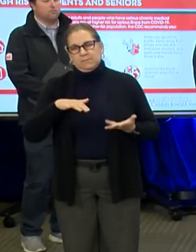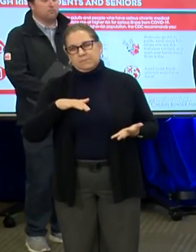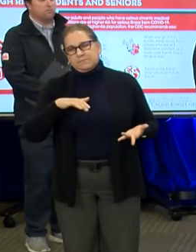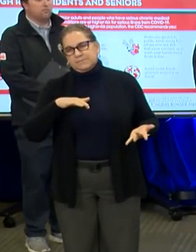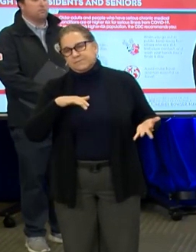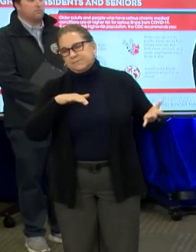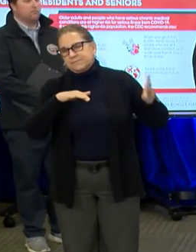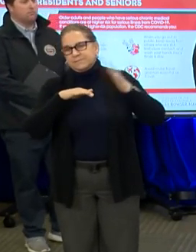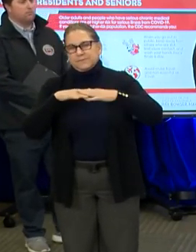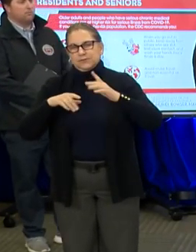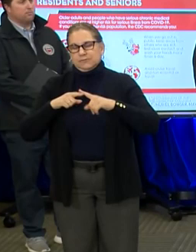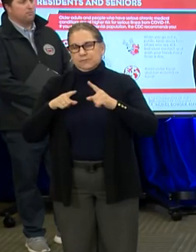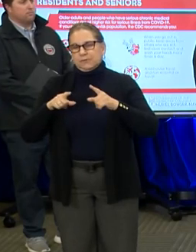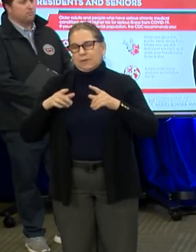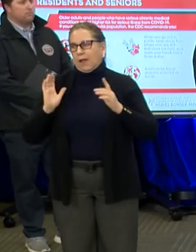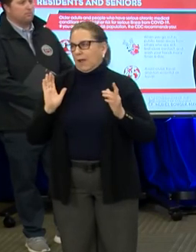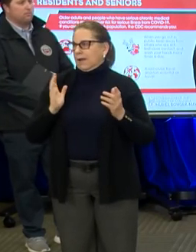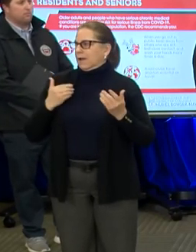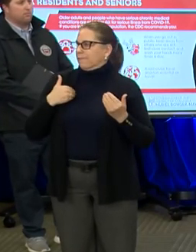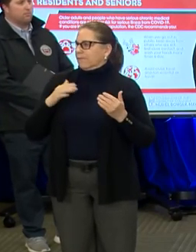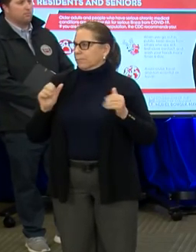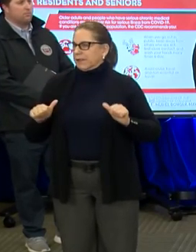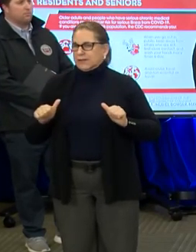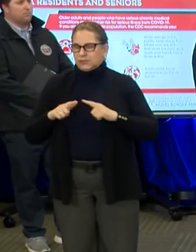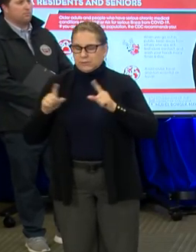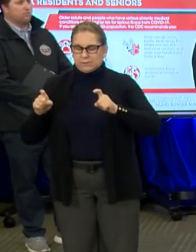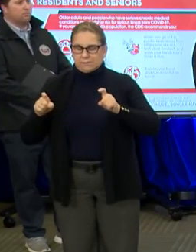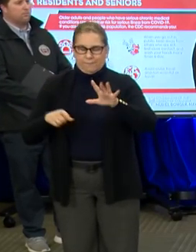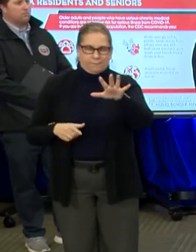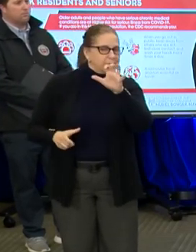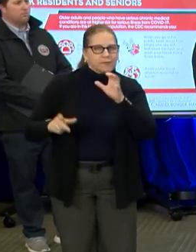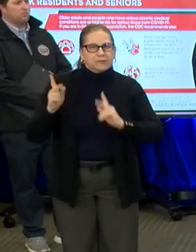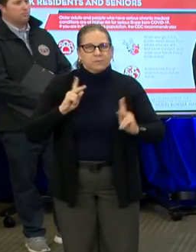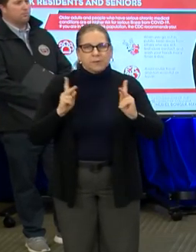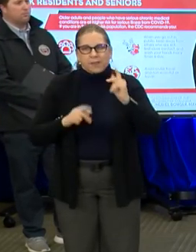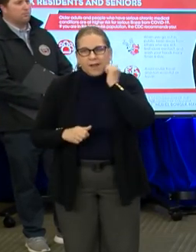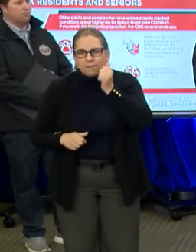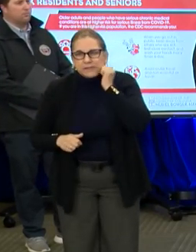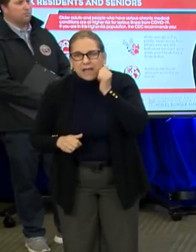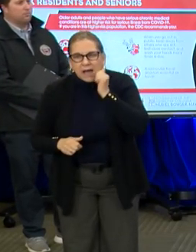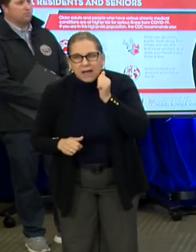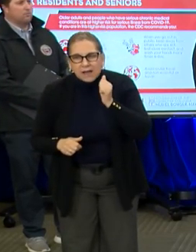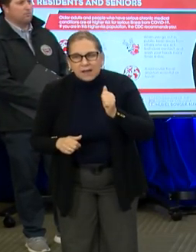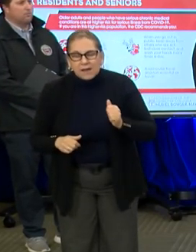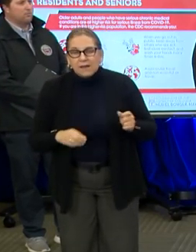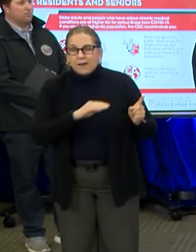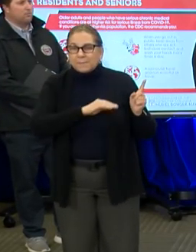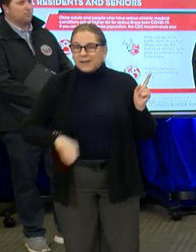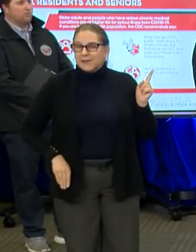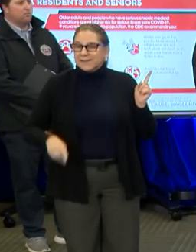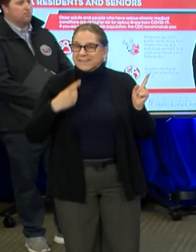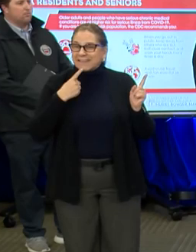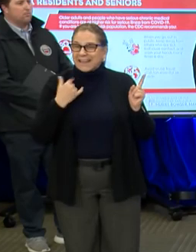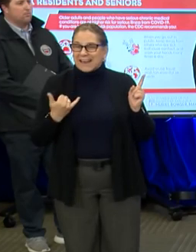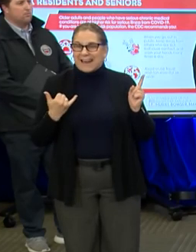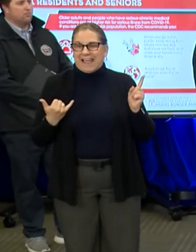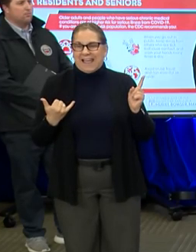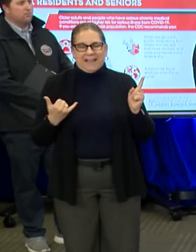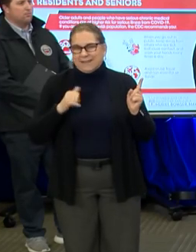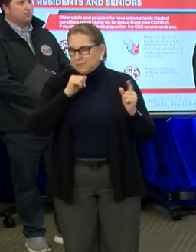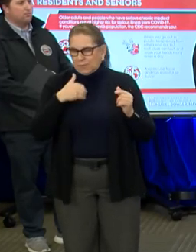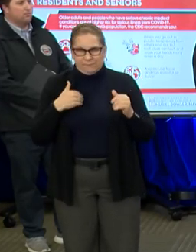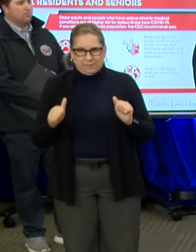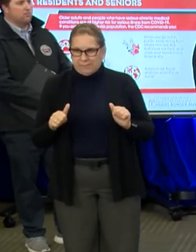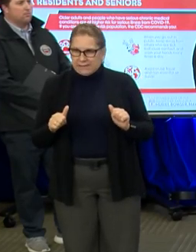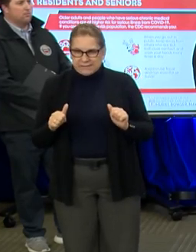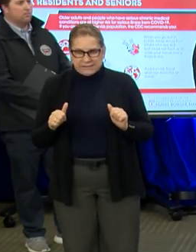like the mayor said right now, we're not testing at capacity. On average, we're running only about 13 samples a day. We have no